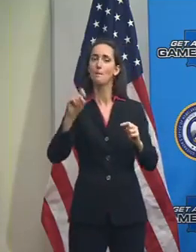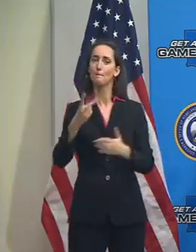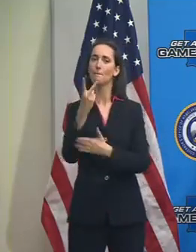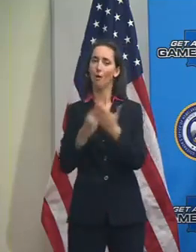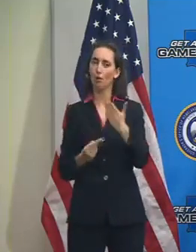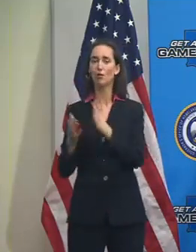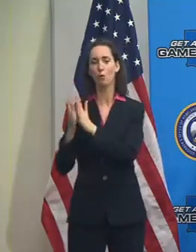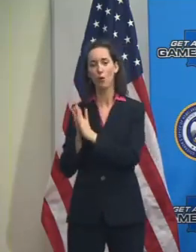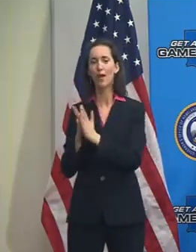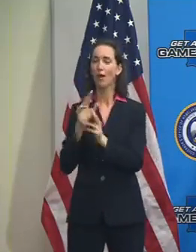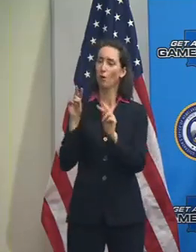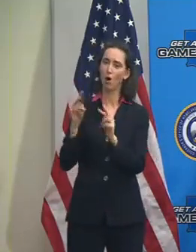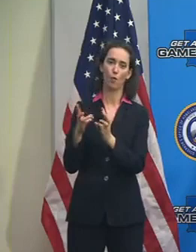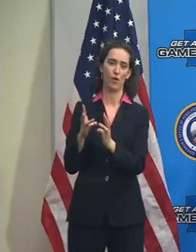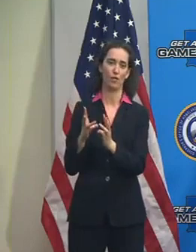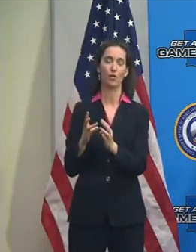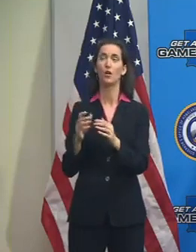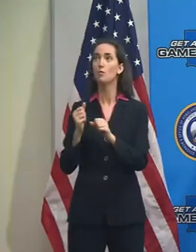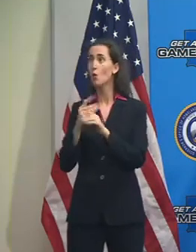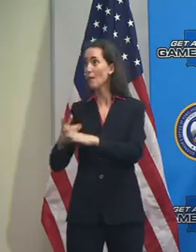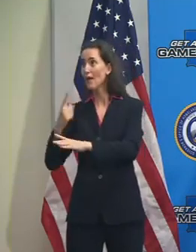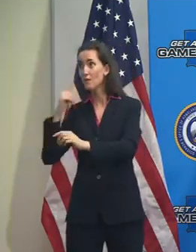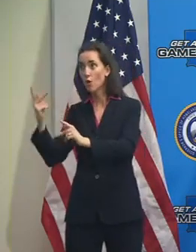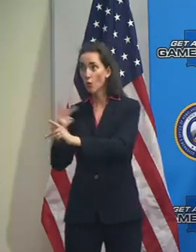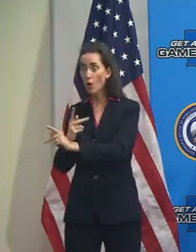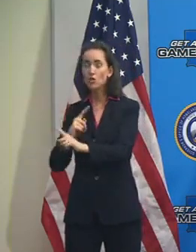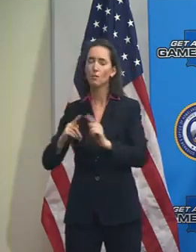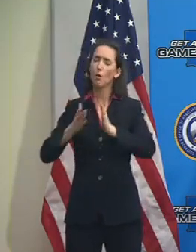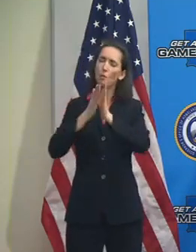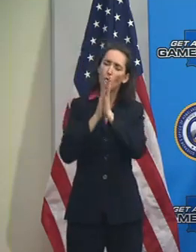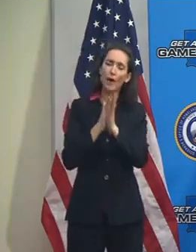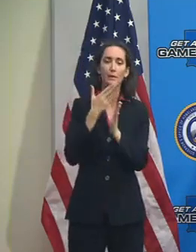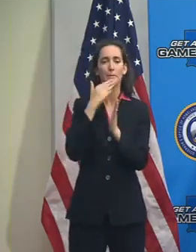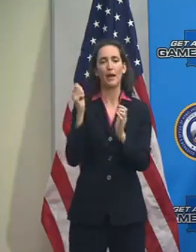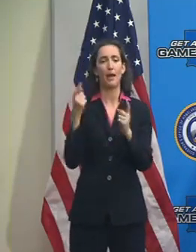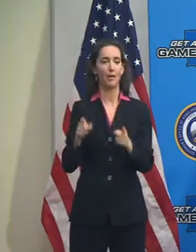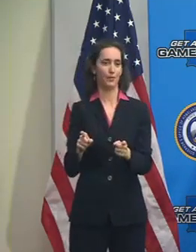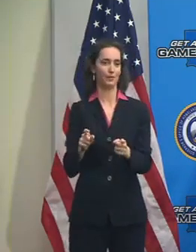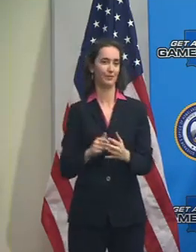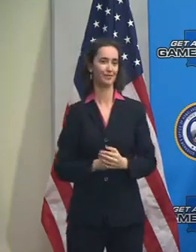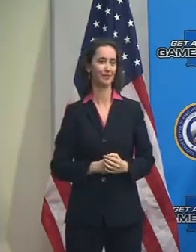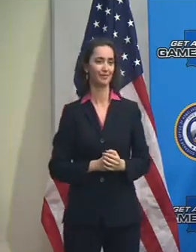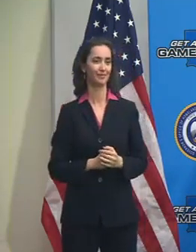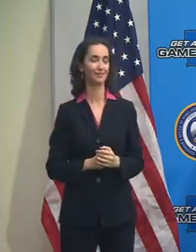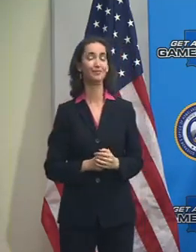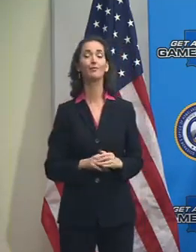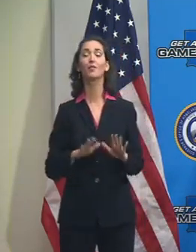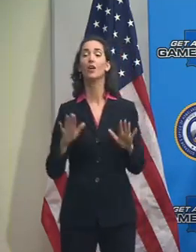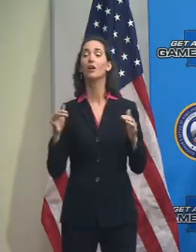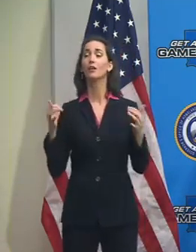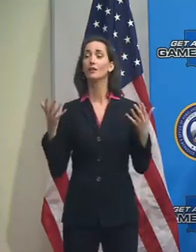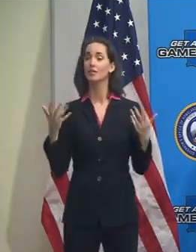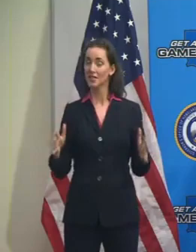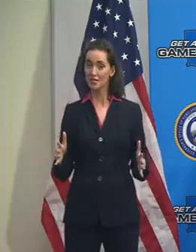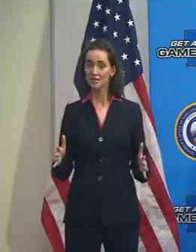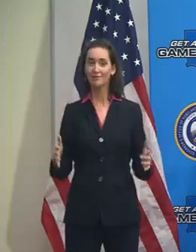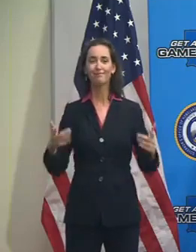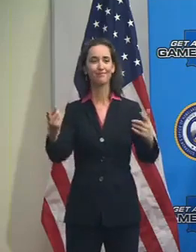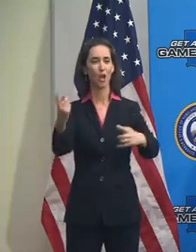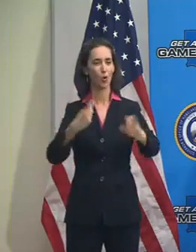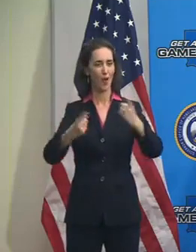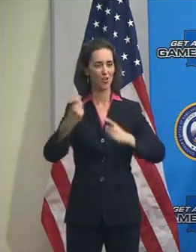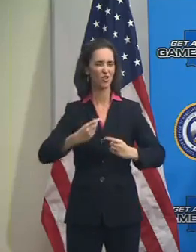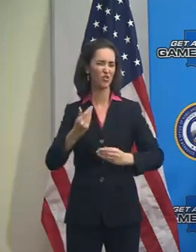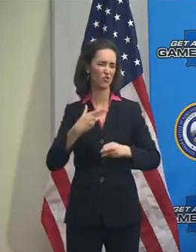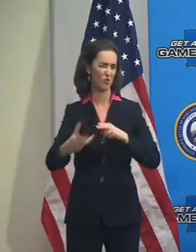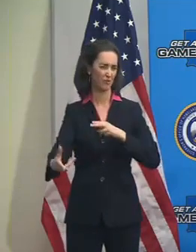prepare for the worst and pray for the best. With that, I'm going to take your questions for just